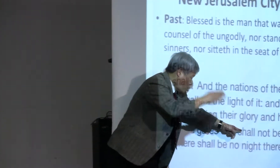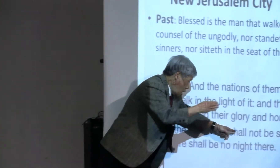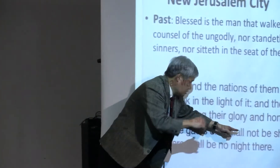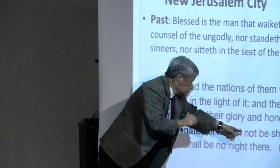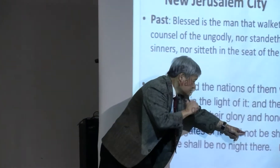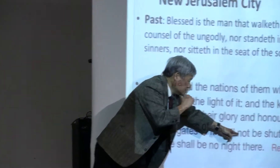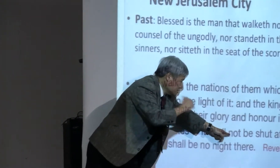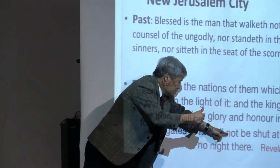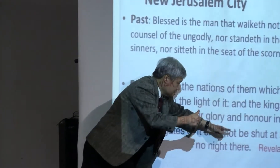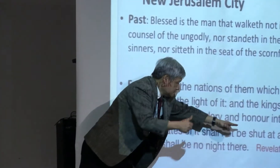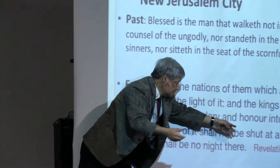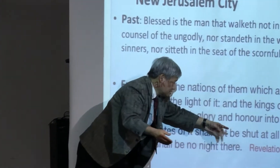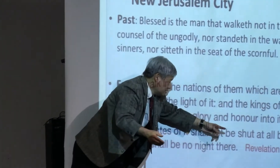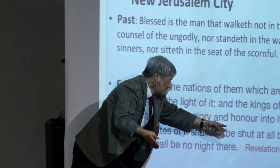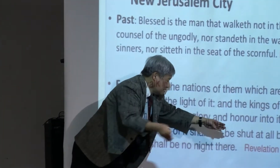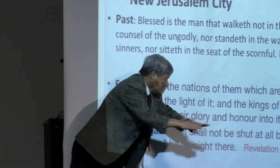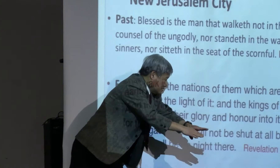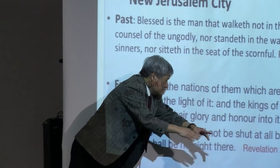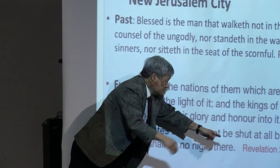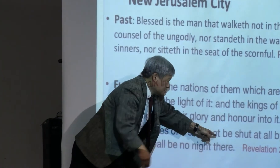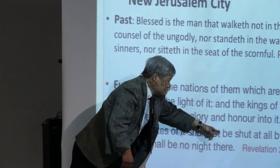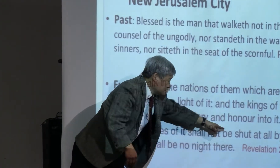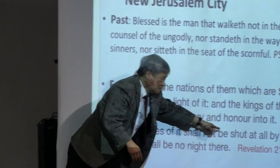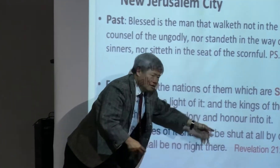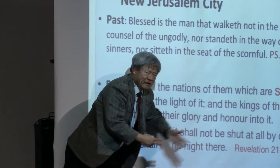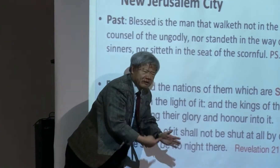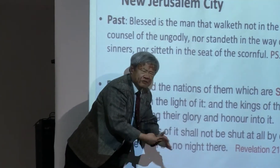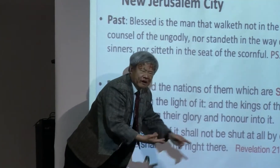And the gates of it shall not be shut at all by day.